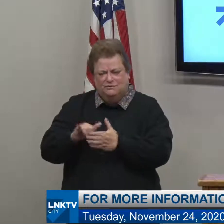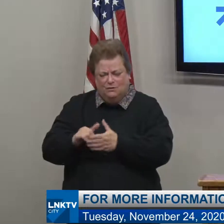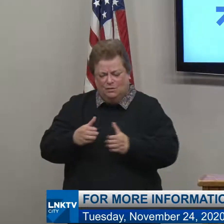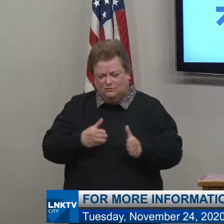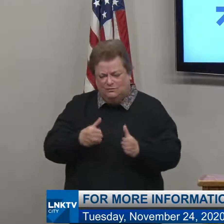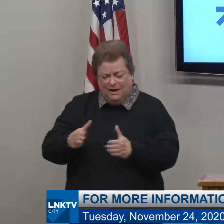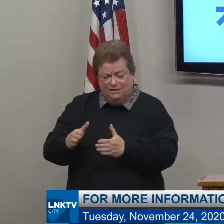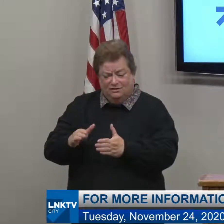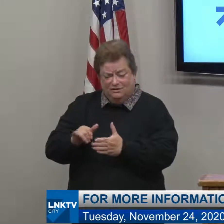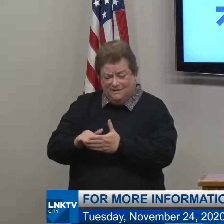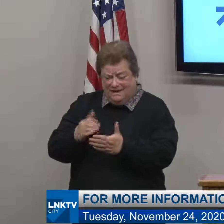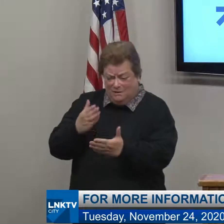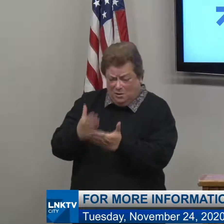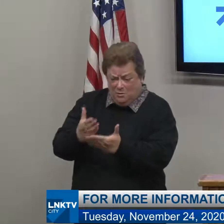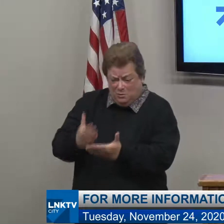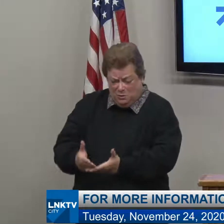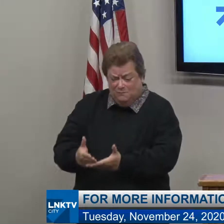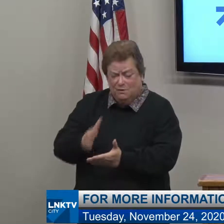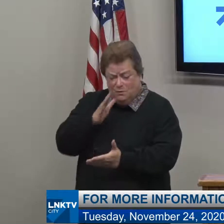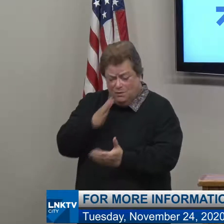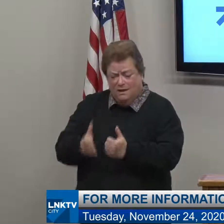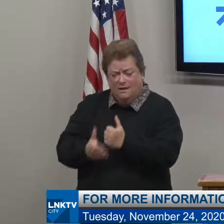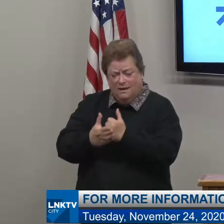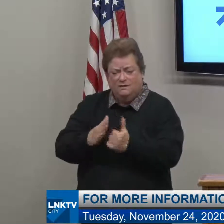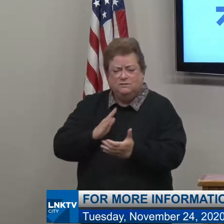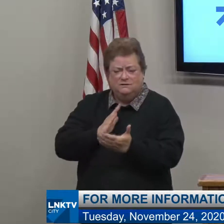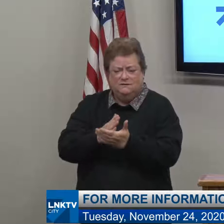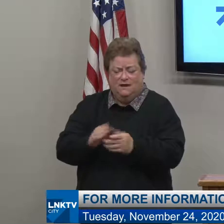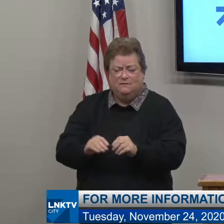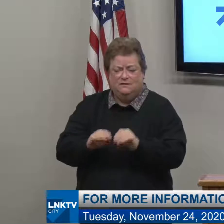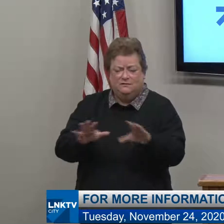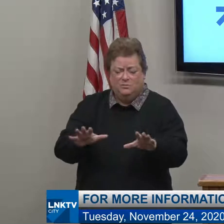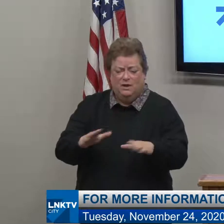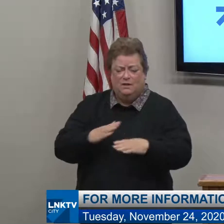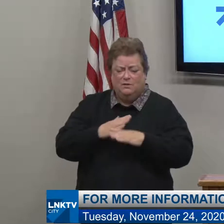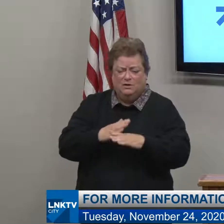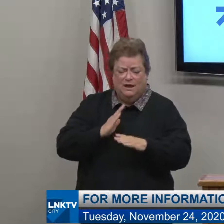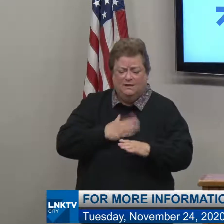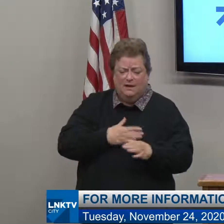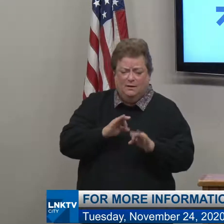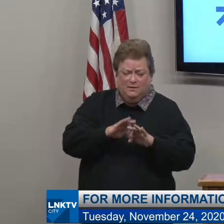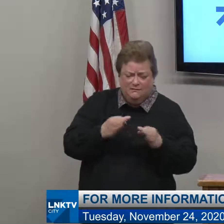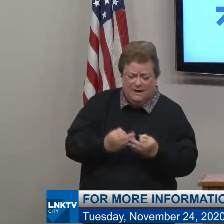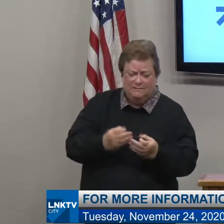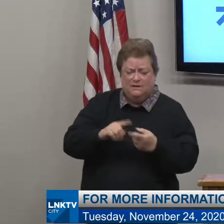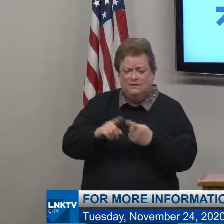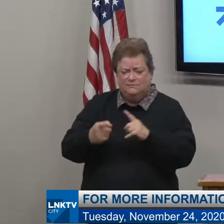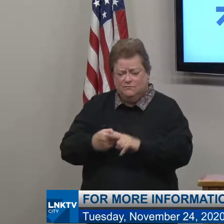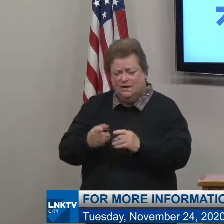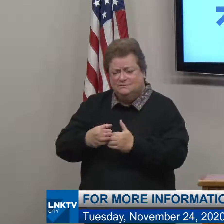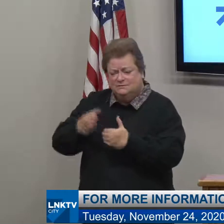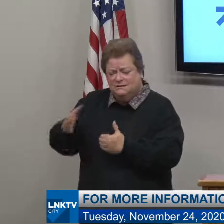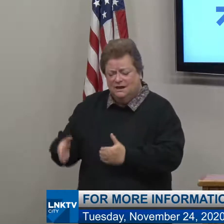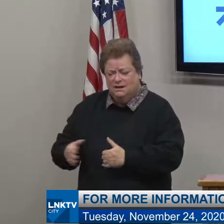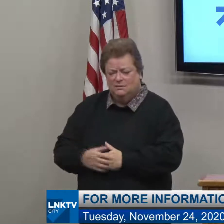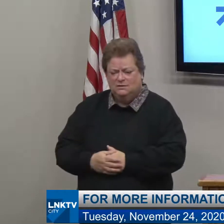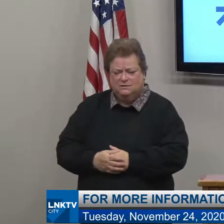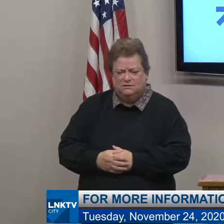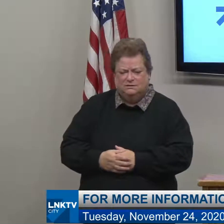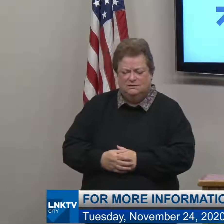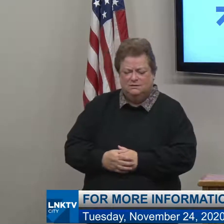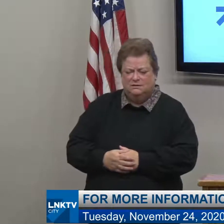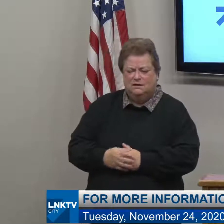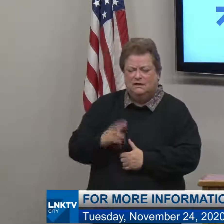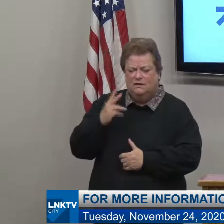the spread of this disease and that protect our families, our friends, our loved ones, our neighbors. Practice the